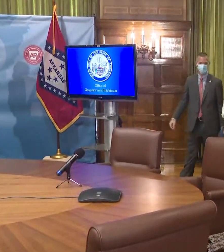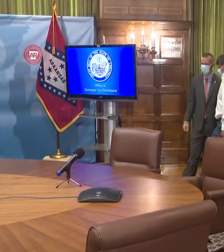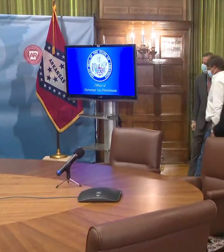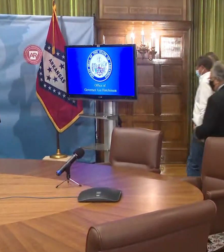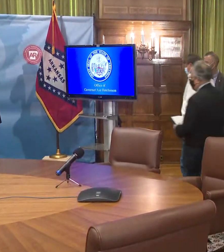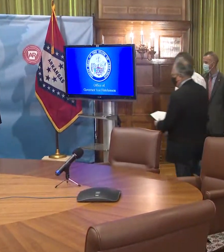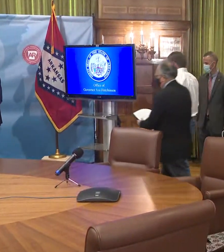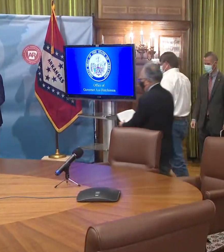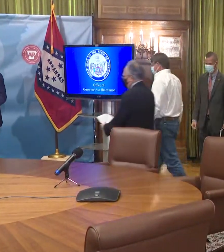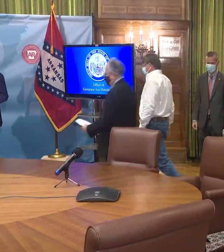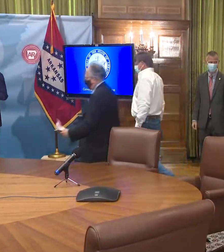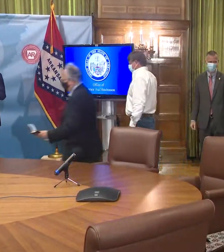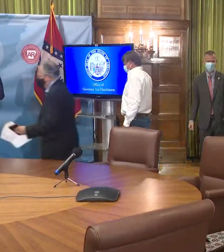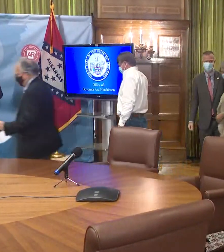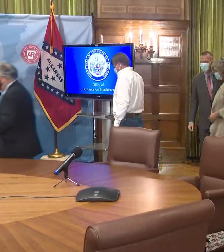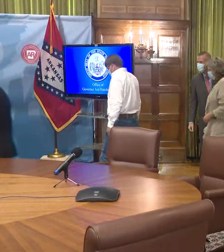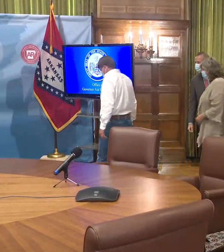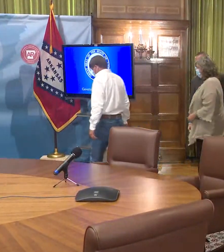Hello, Eddie. Good afternoon, Governor.